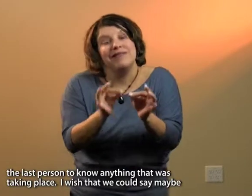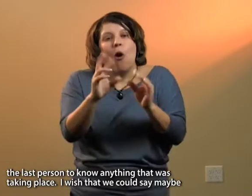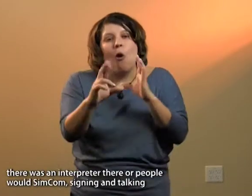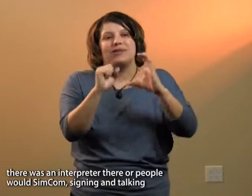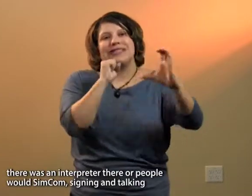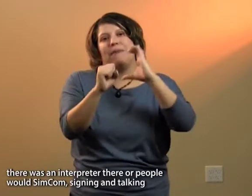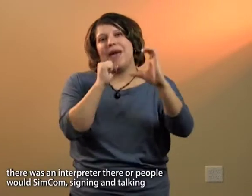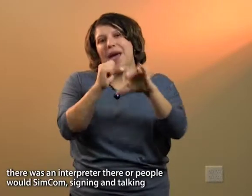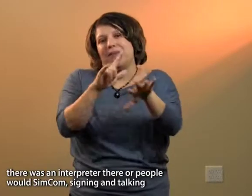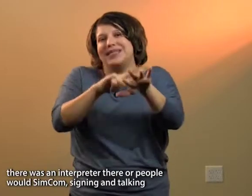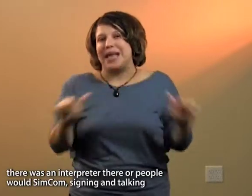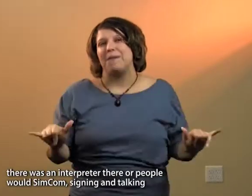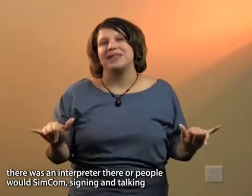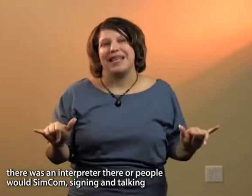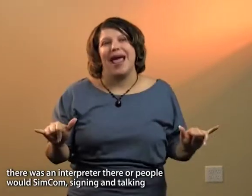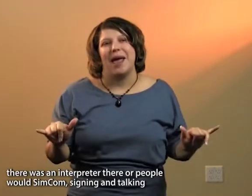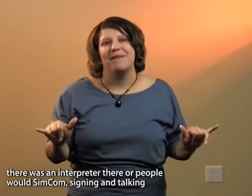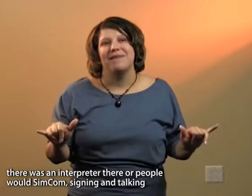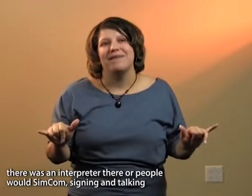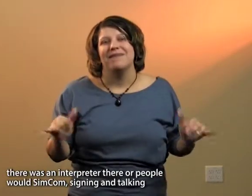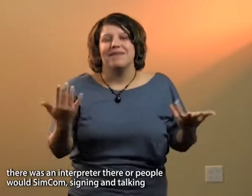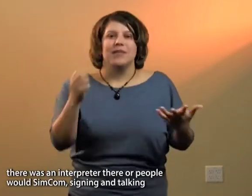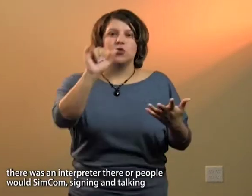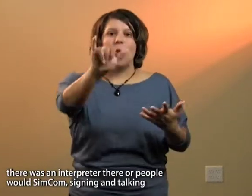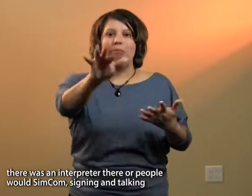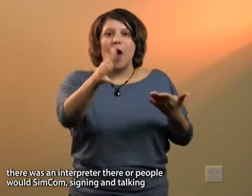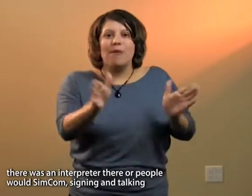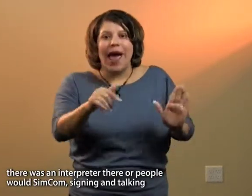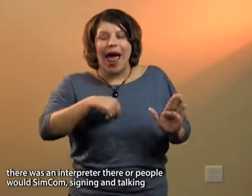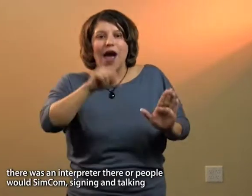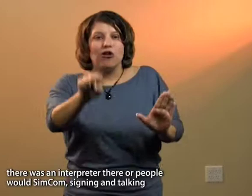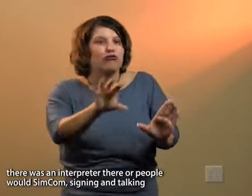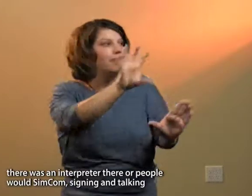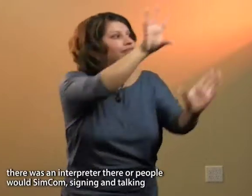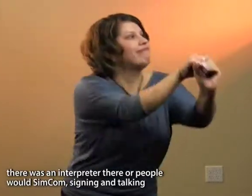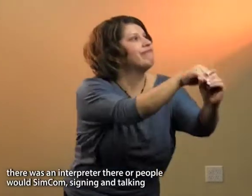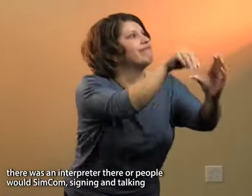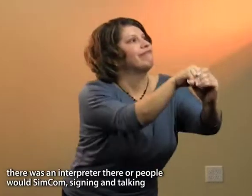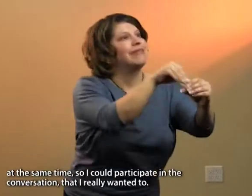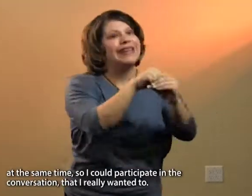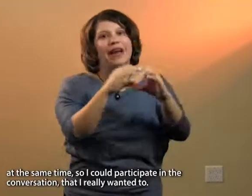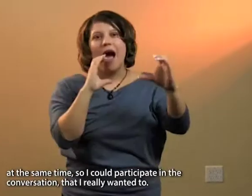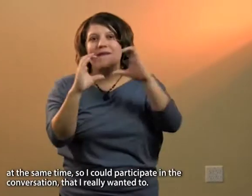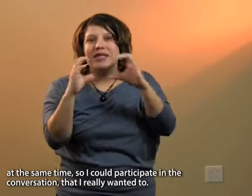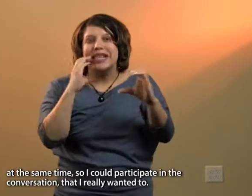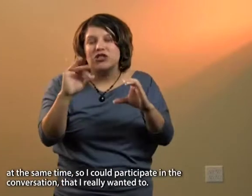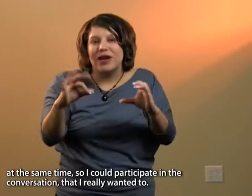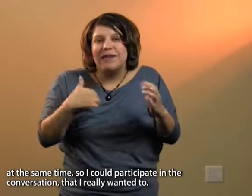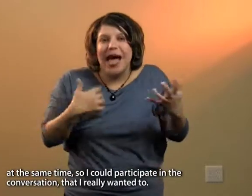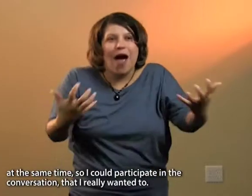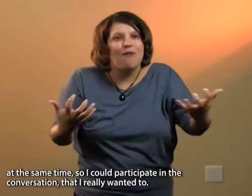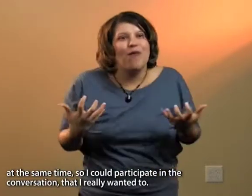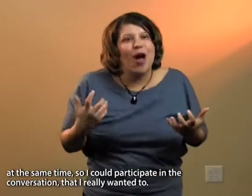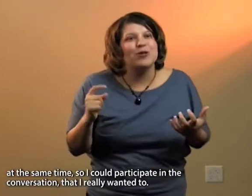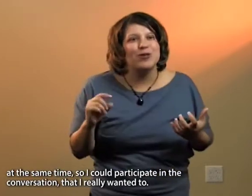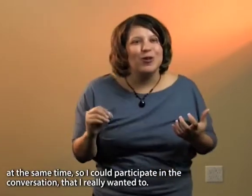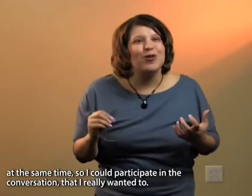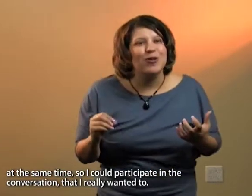Maybe there was an interpreter there Or people with SIMCOM Signing and talking at the same time So I could participate in the